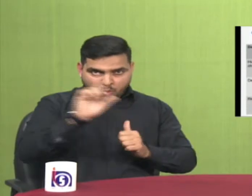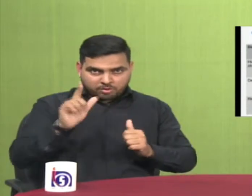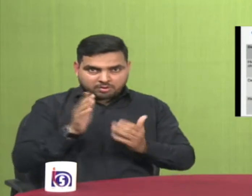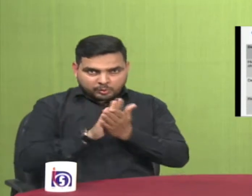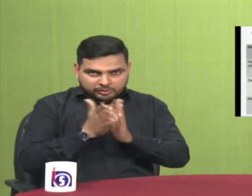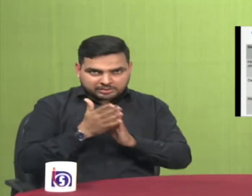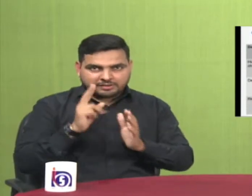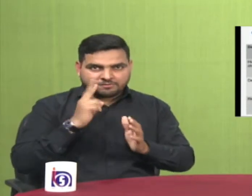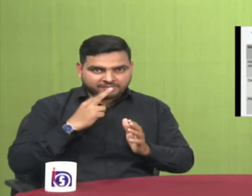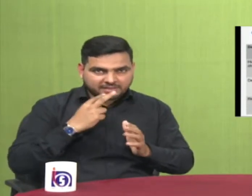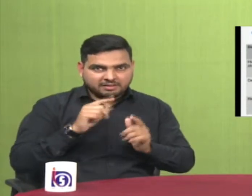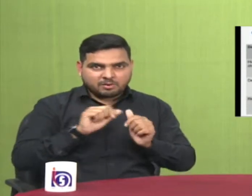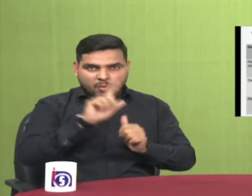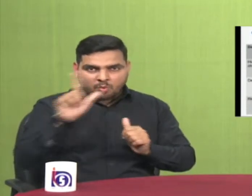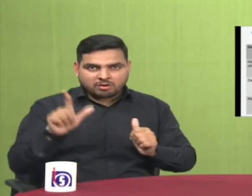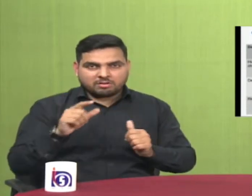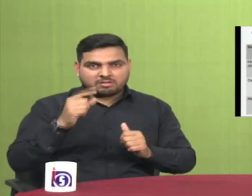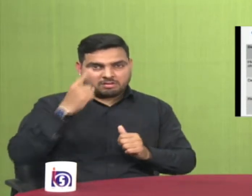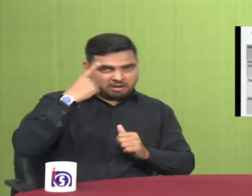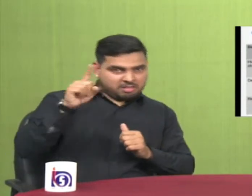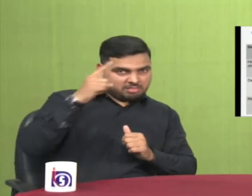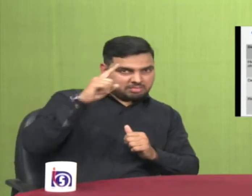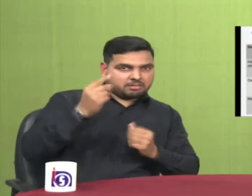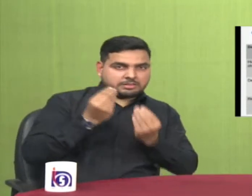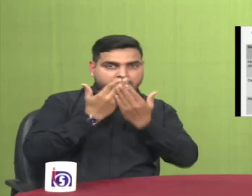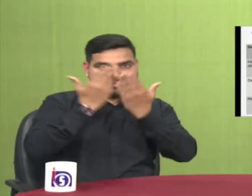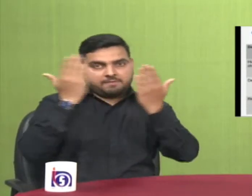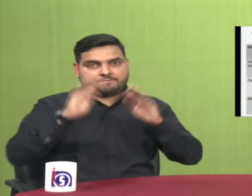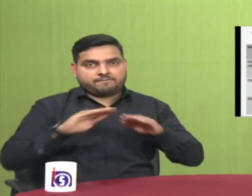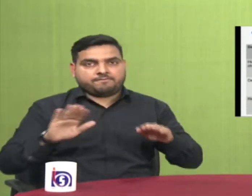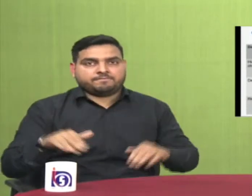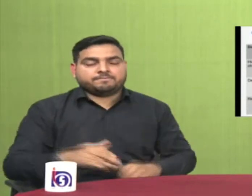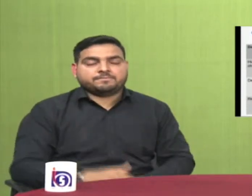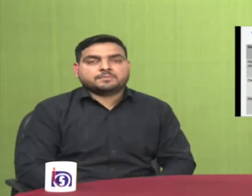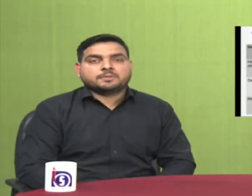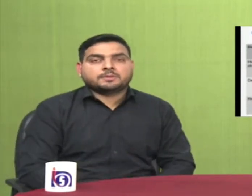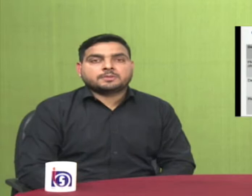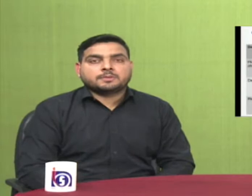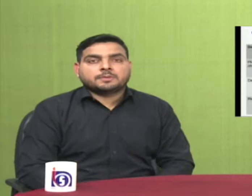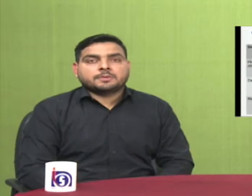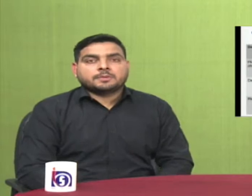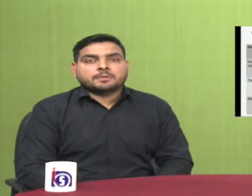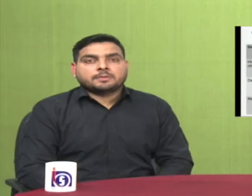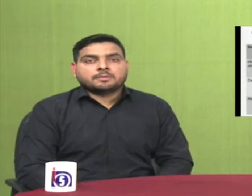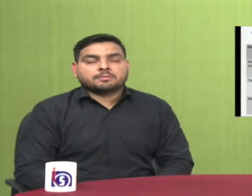Refuses to eat. They don't want to eat nutritious food.